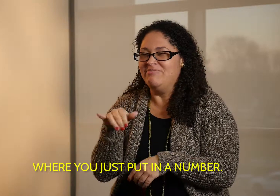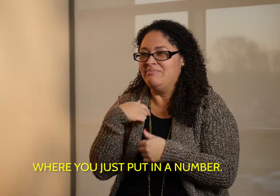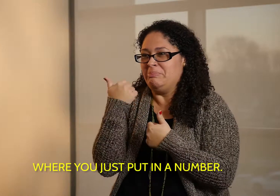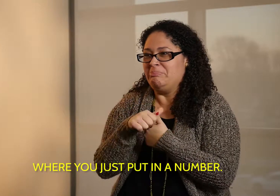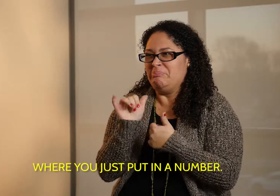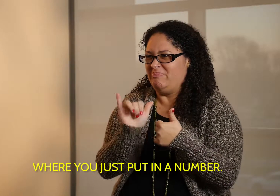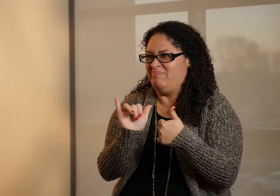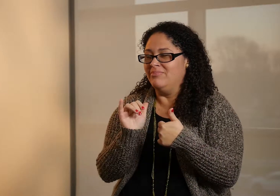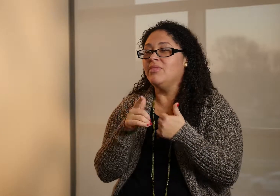number.